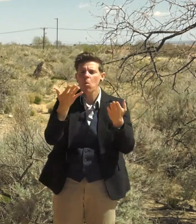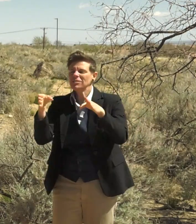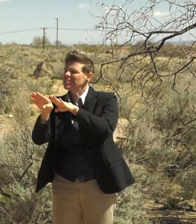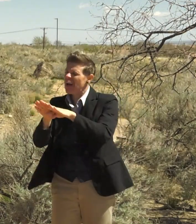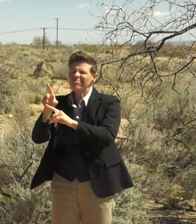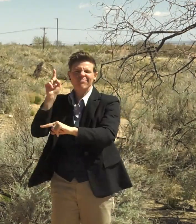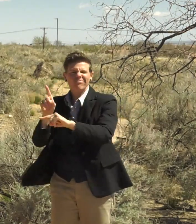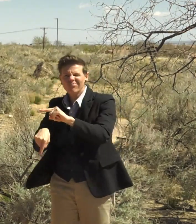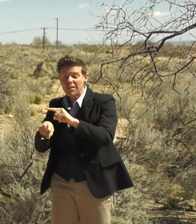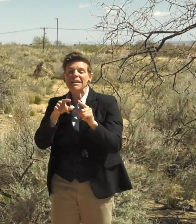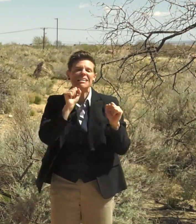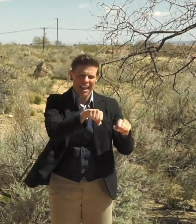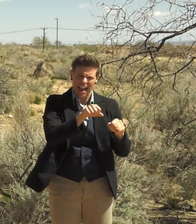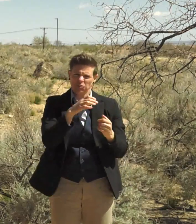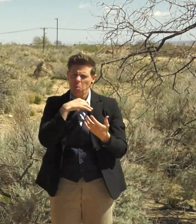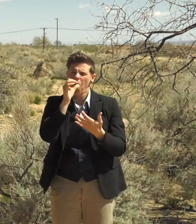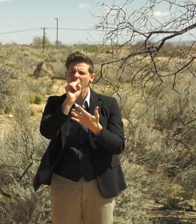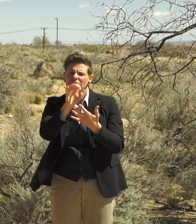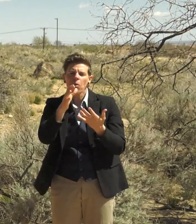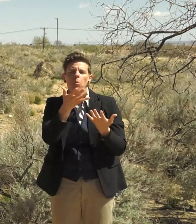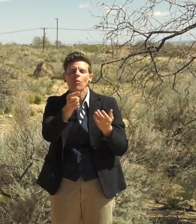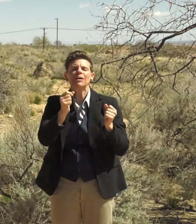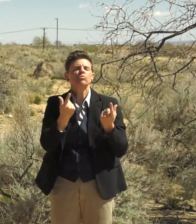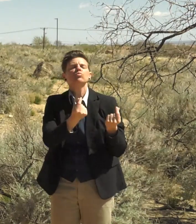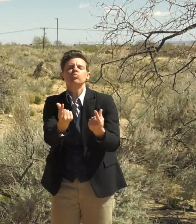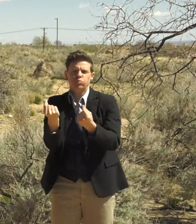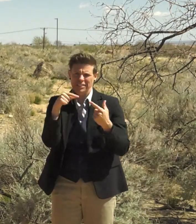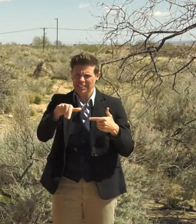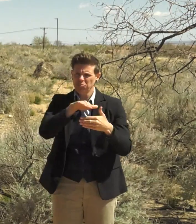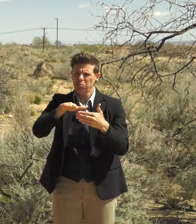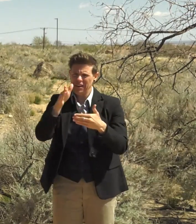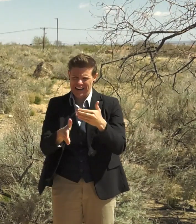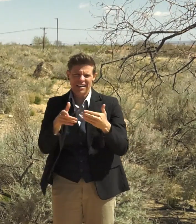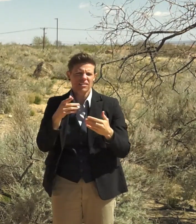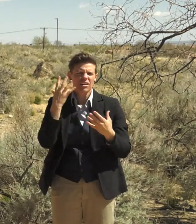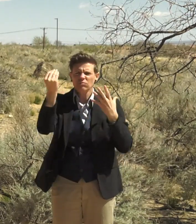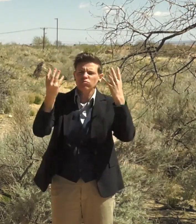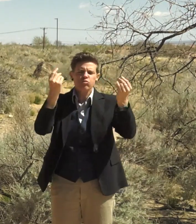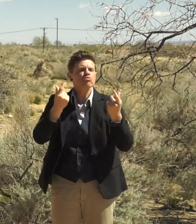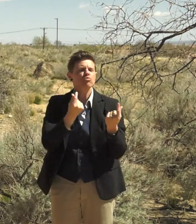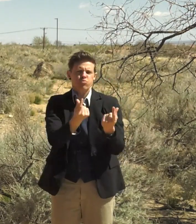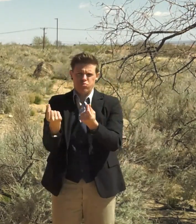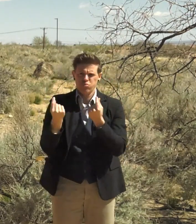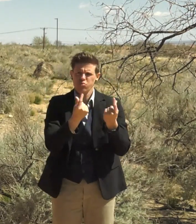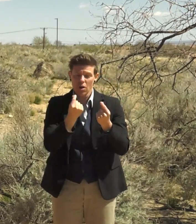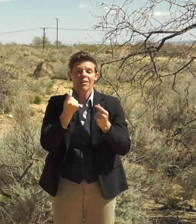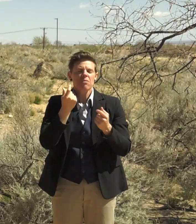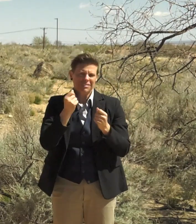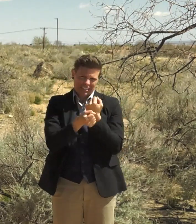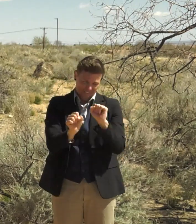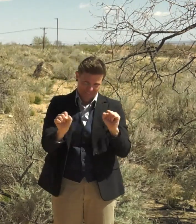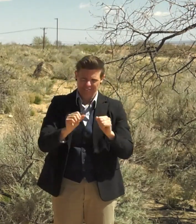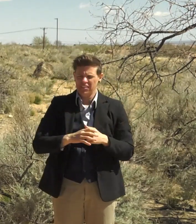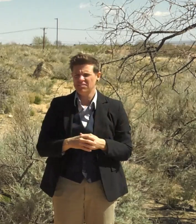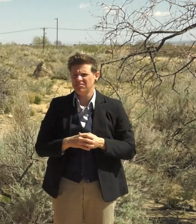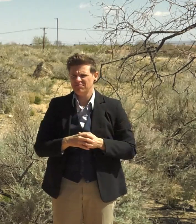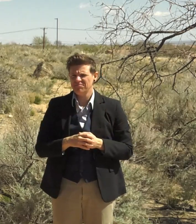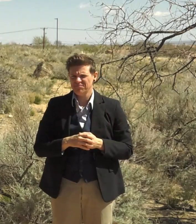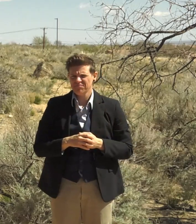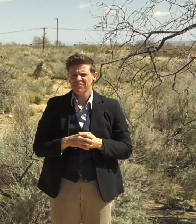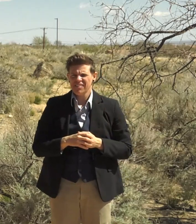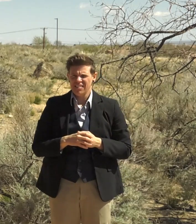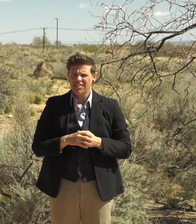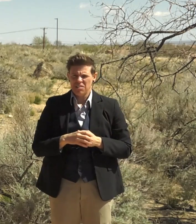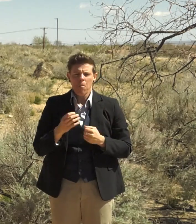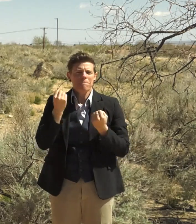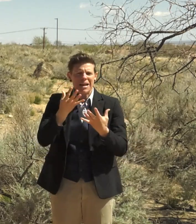yourself and your family in open space during the time of Corona. So we're going to hear from lots of subject matter experts with respect to open